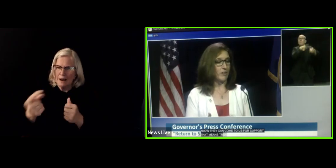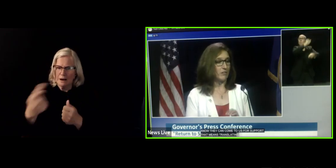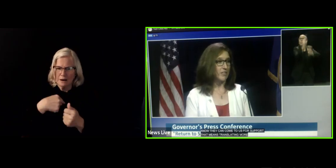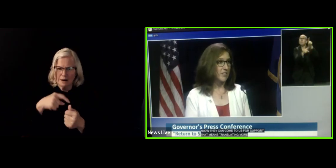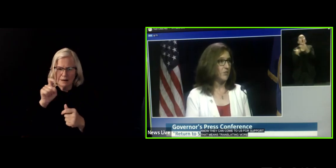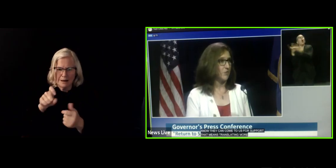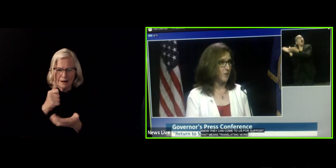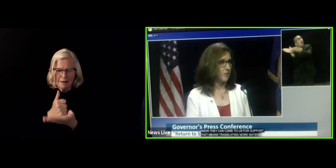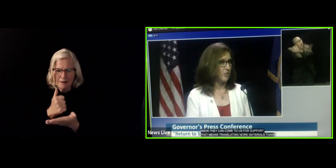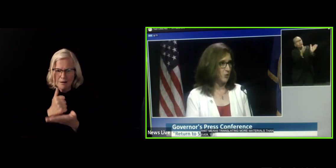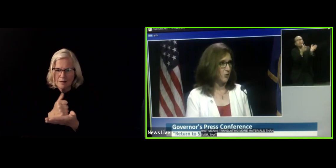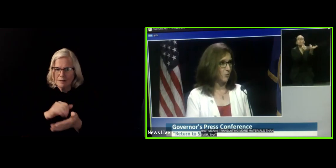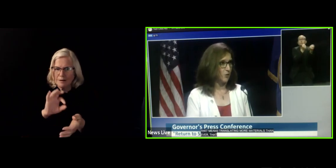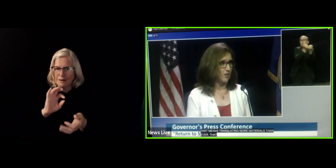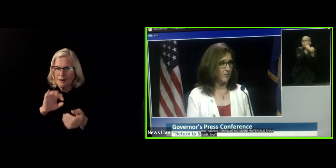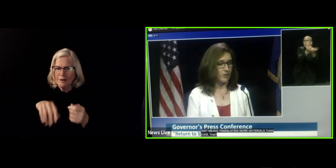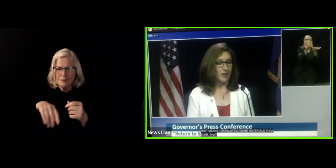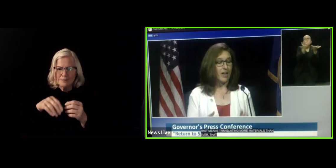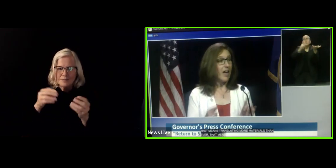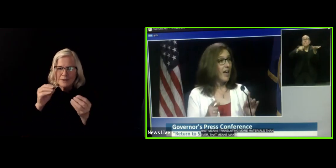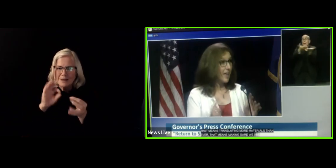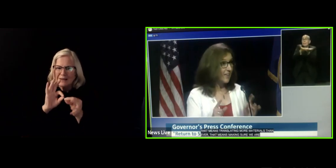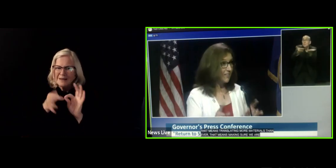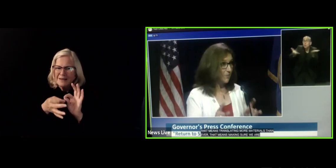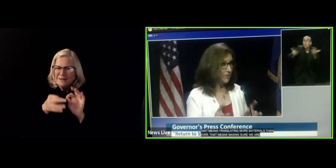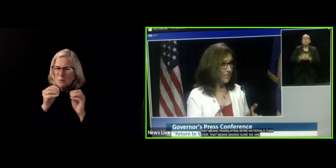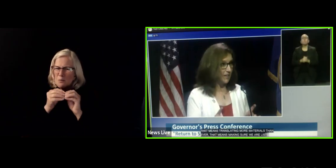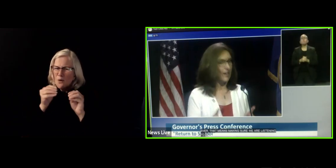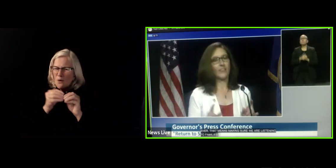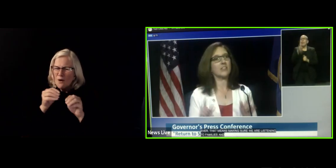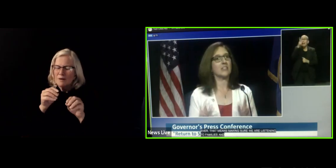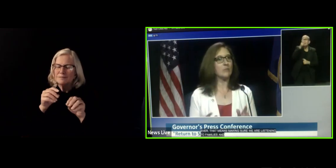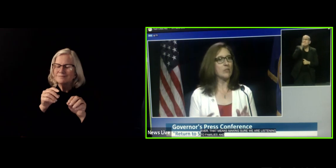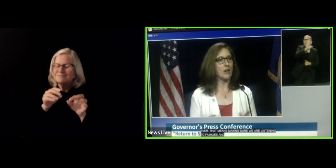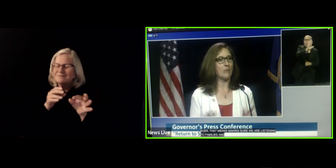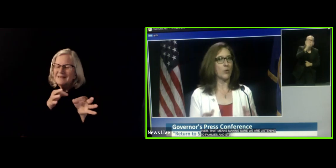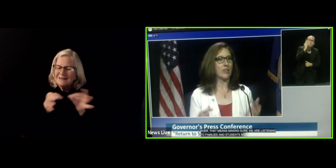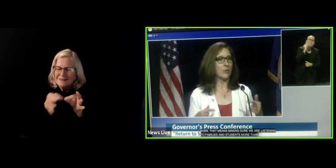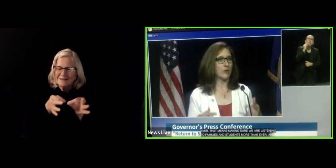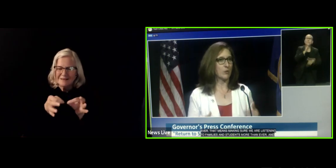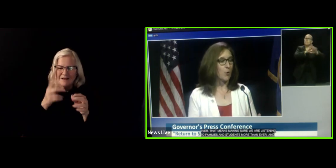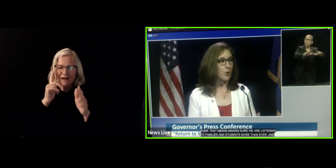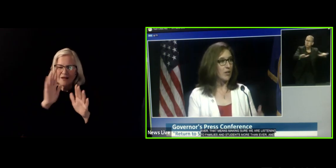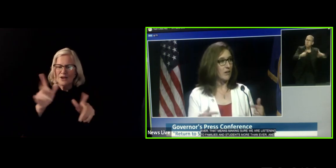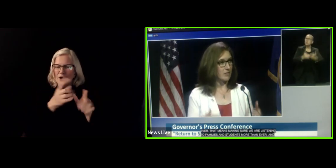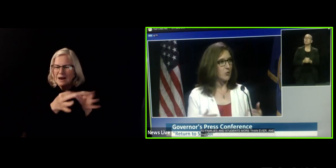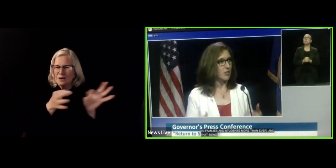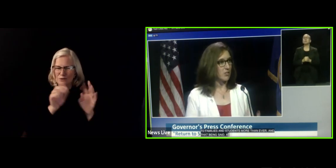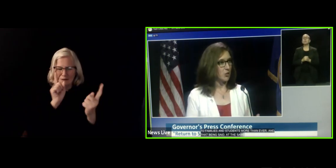are listening to families and students more than ever. And that being said, at the same time, knowing that we are supporting our districts and charter